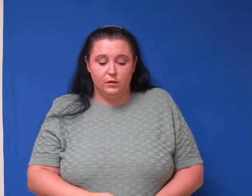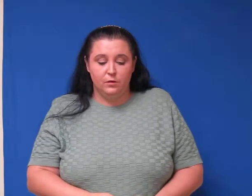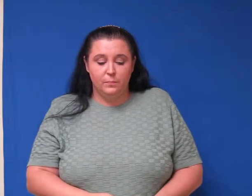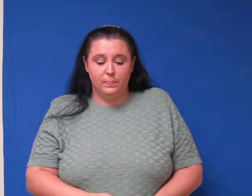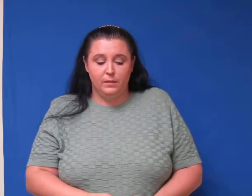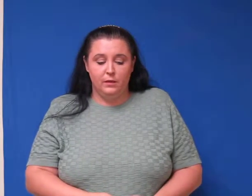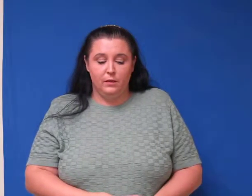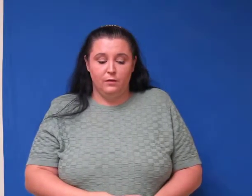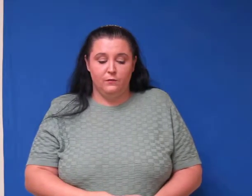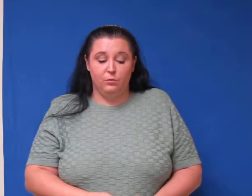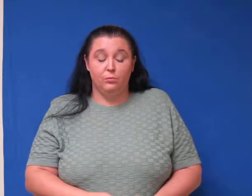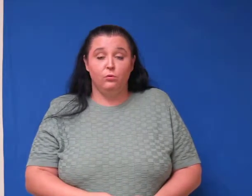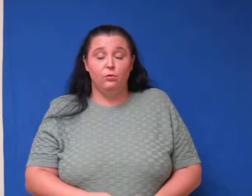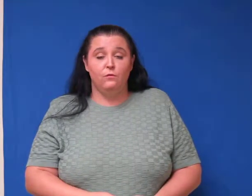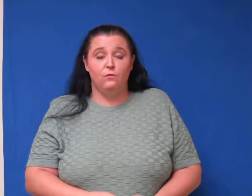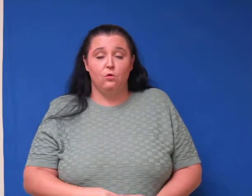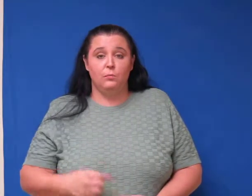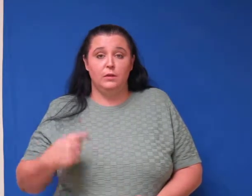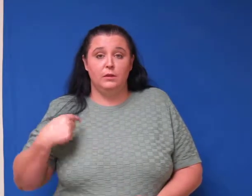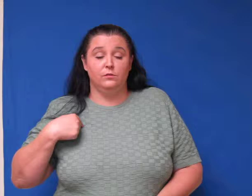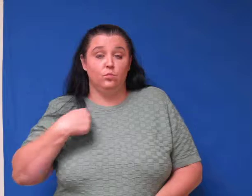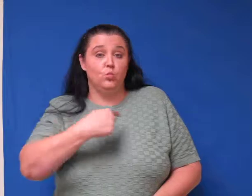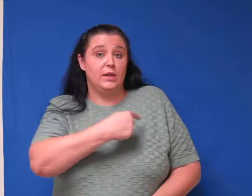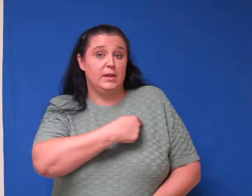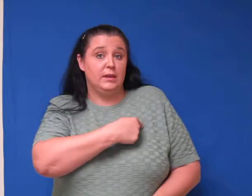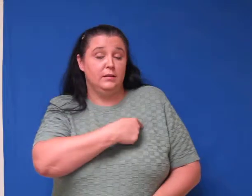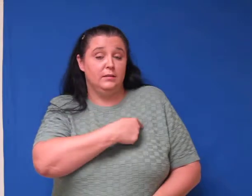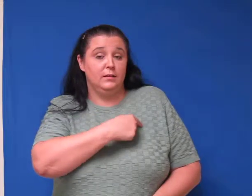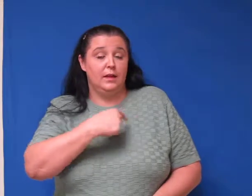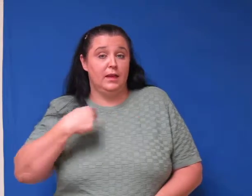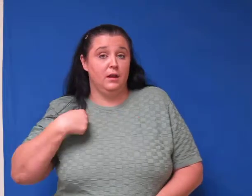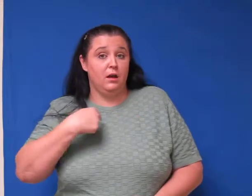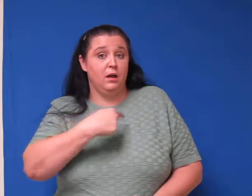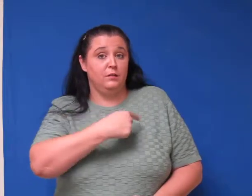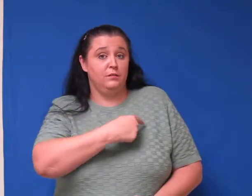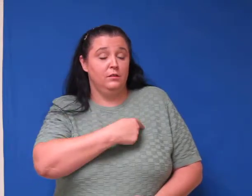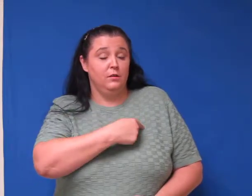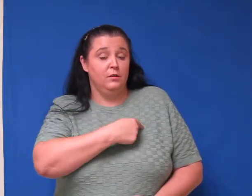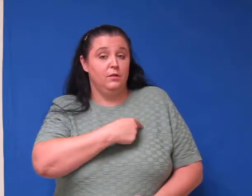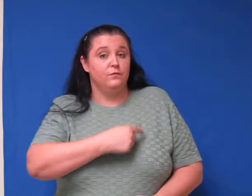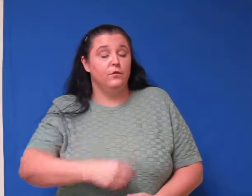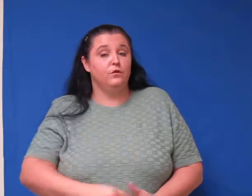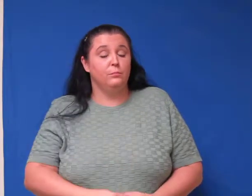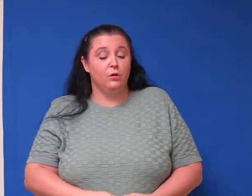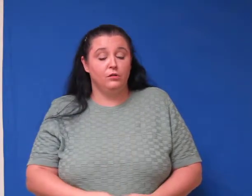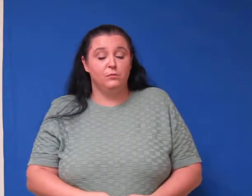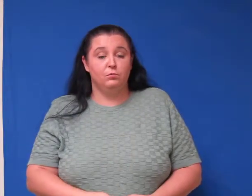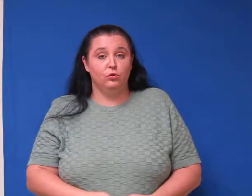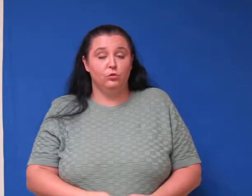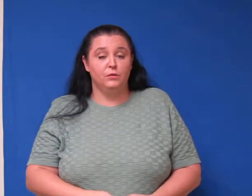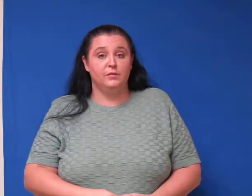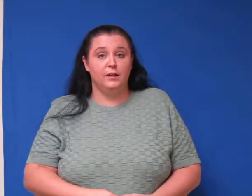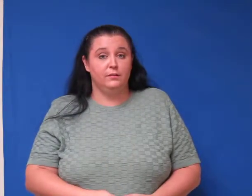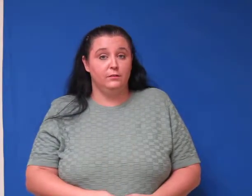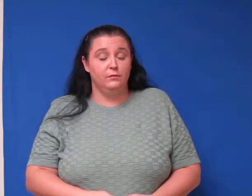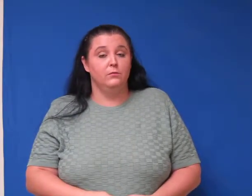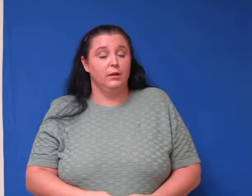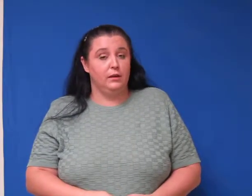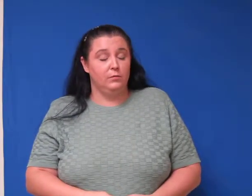So, if the plural form is we and us, first person plural possessive, again we'll have